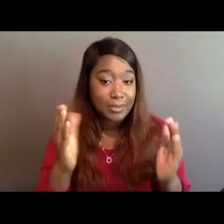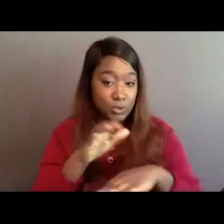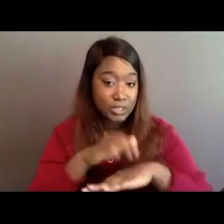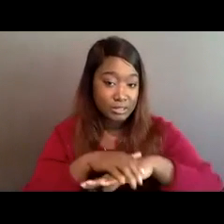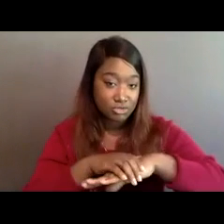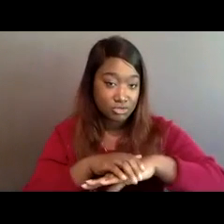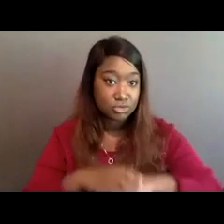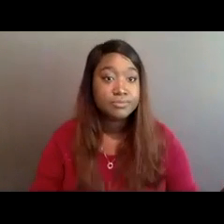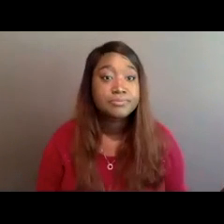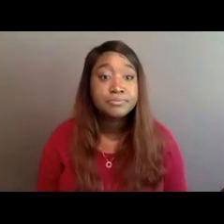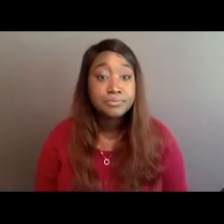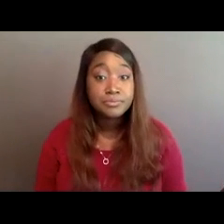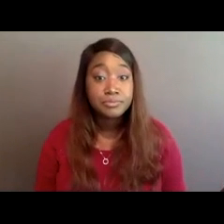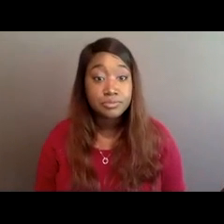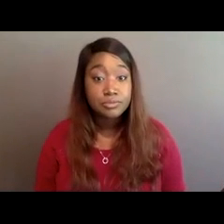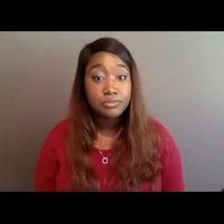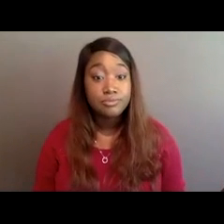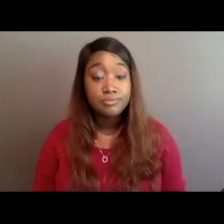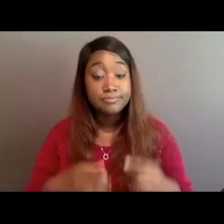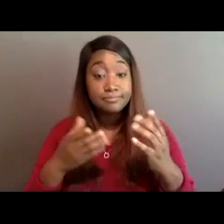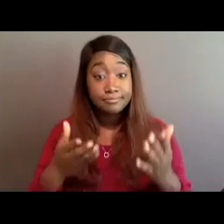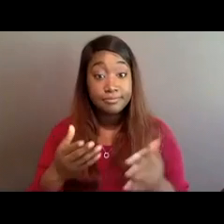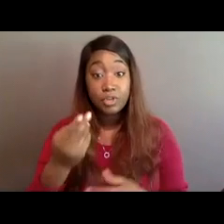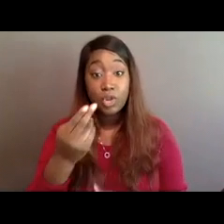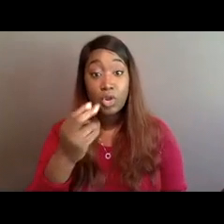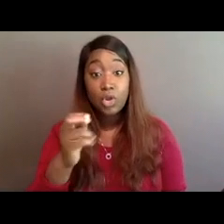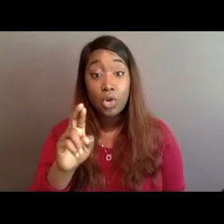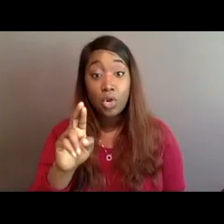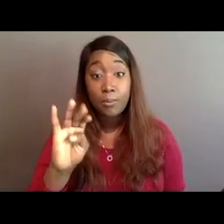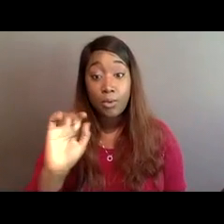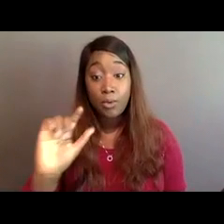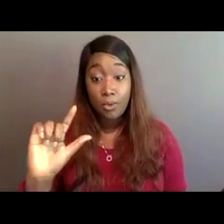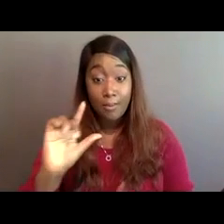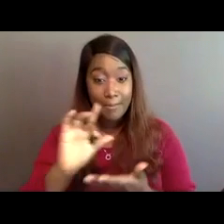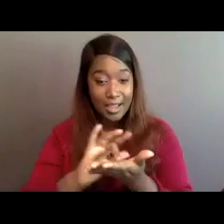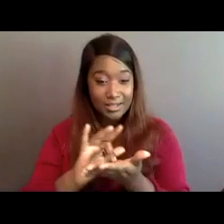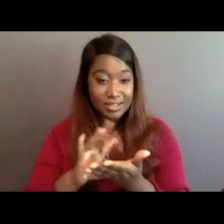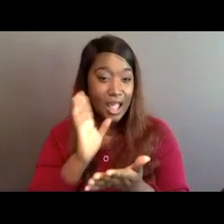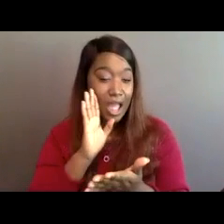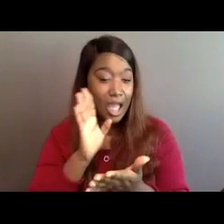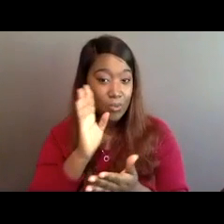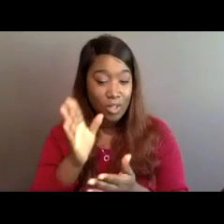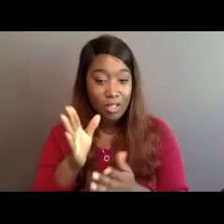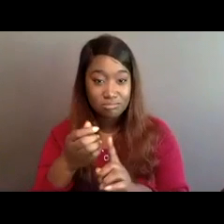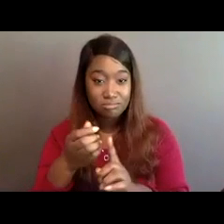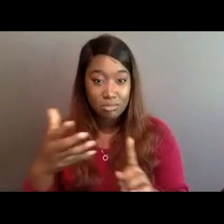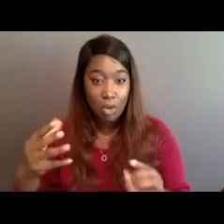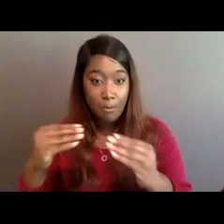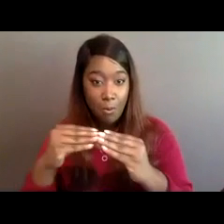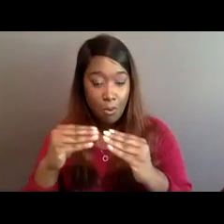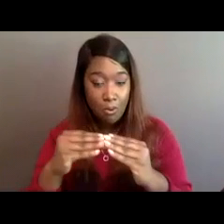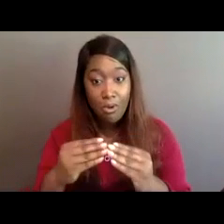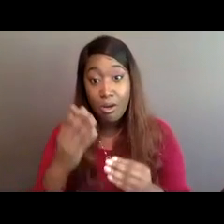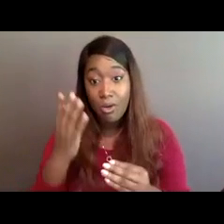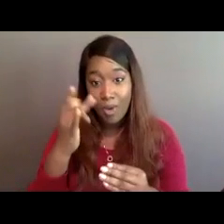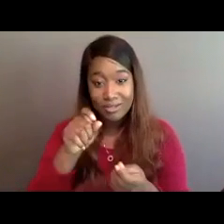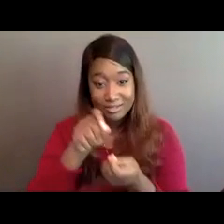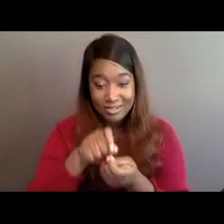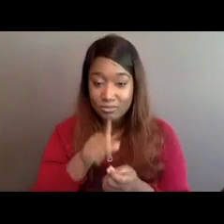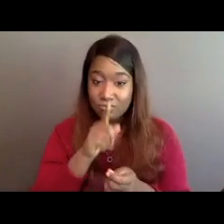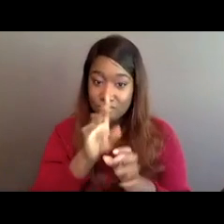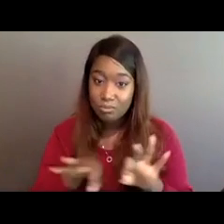Now, herbal medicine, we're going to spend a little more time on this because a couple of details are really important here.